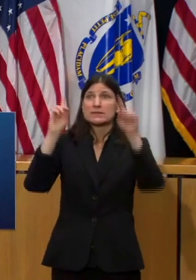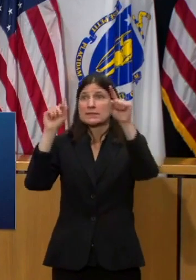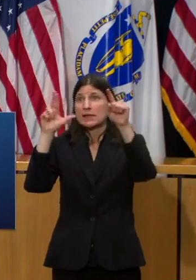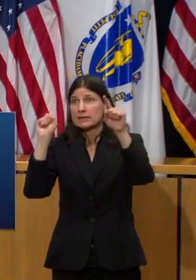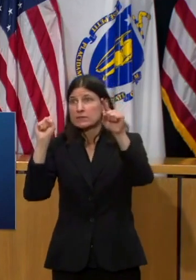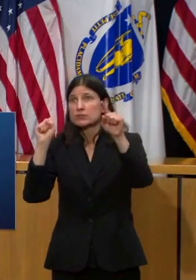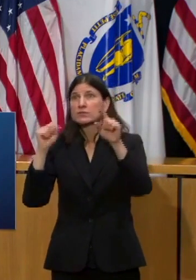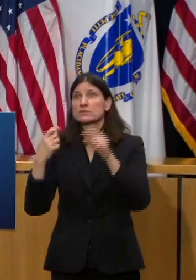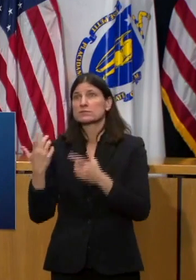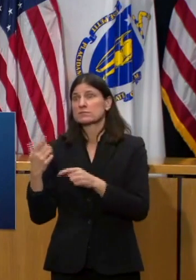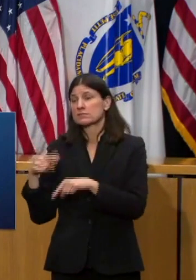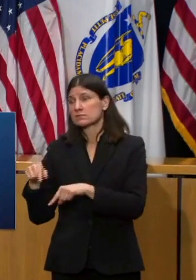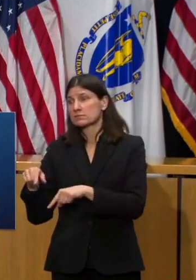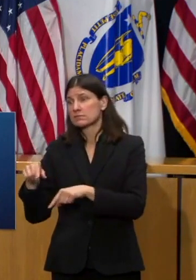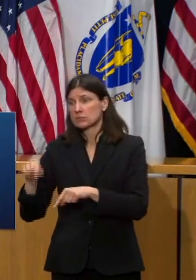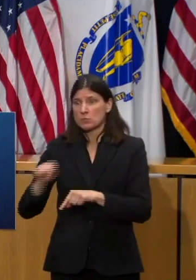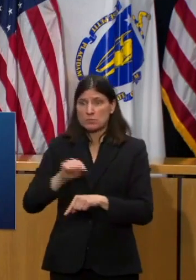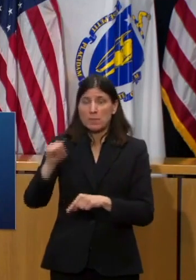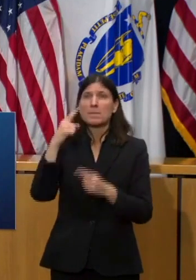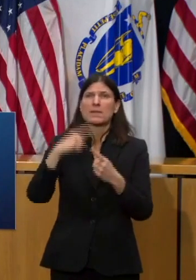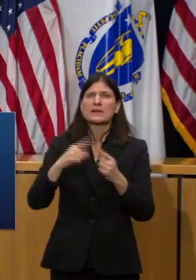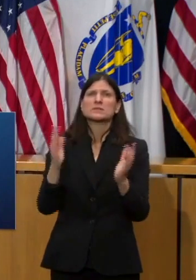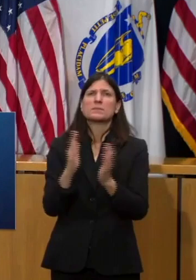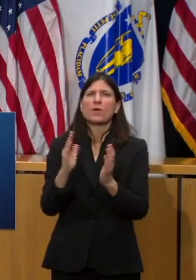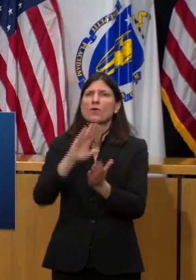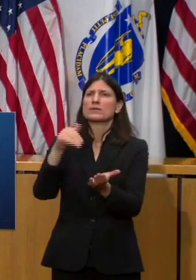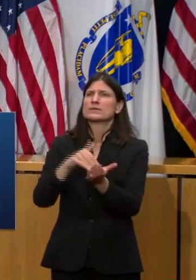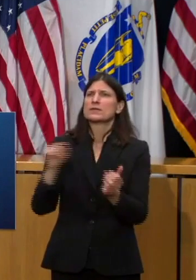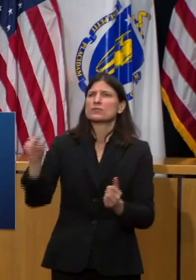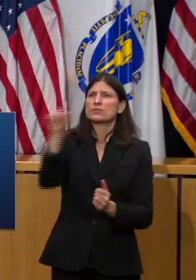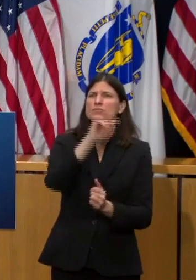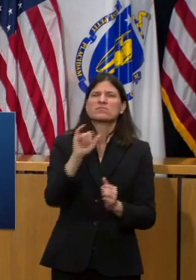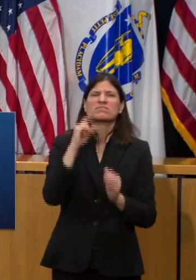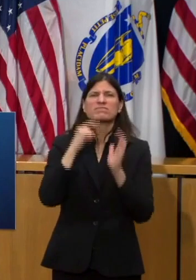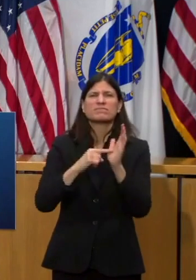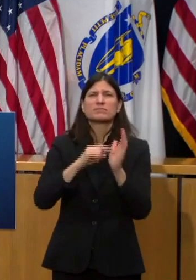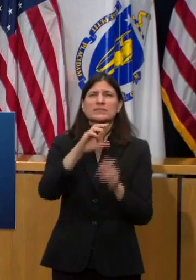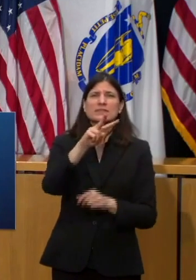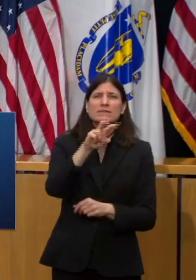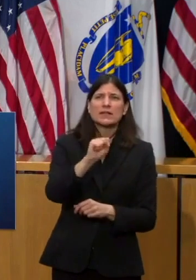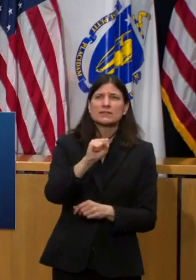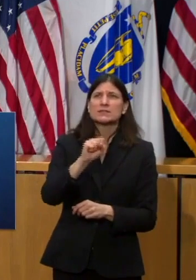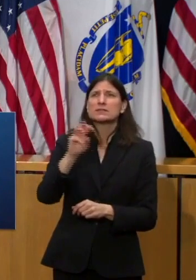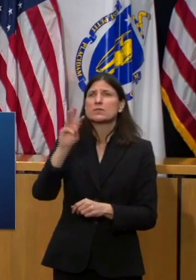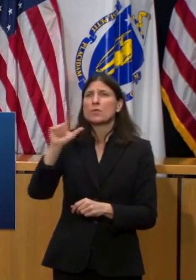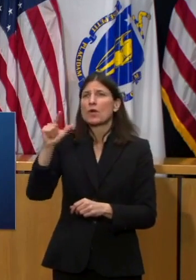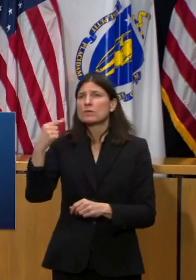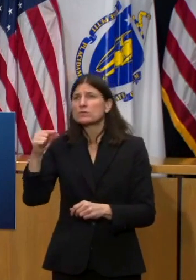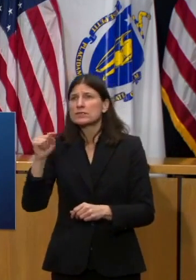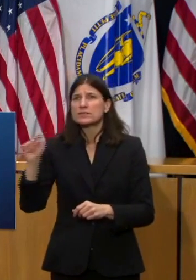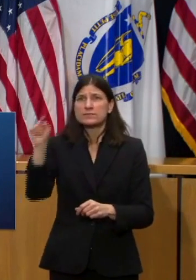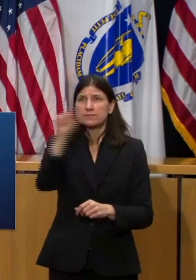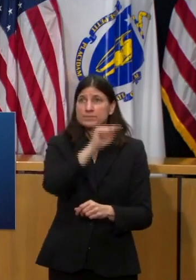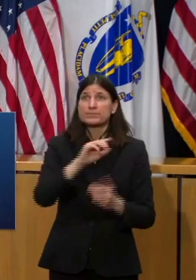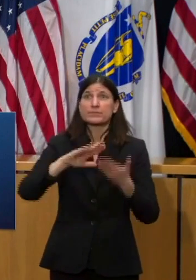which are standalone and some of which are inside other retail outlets, community health centers, and at some local boards of health.